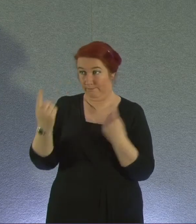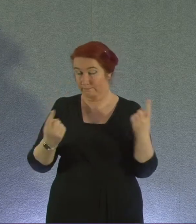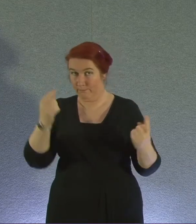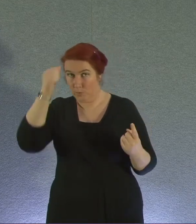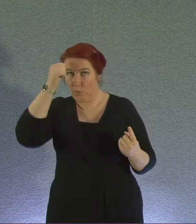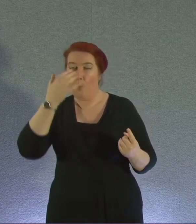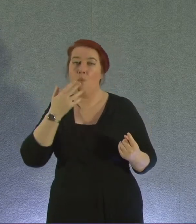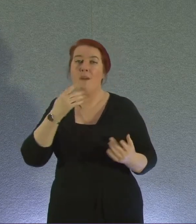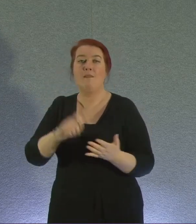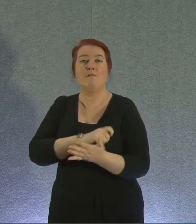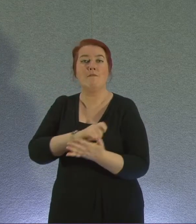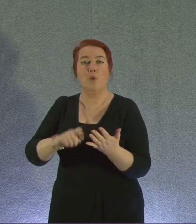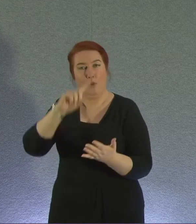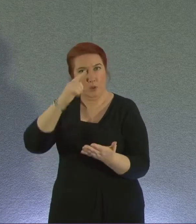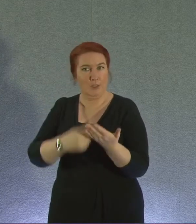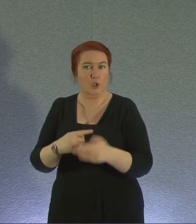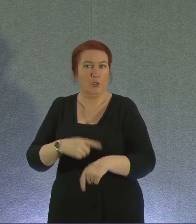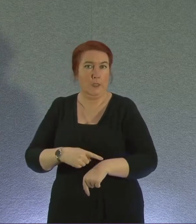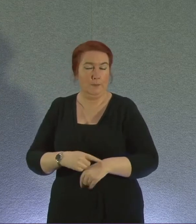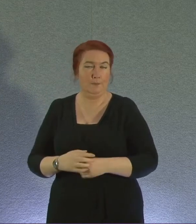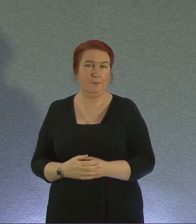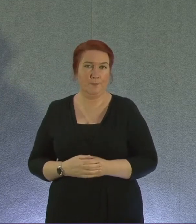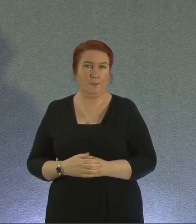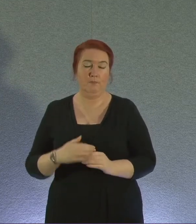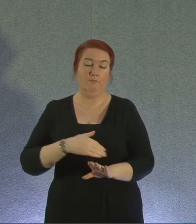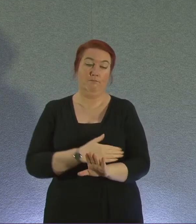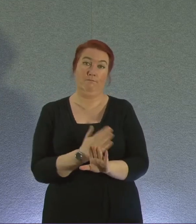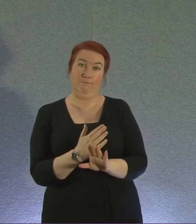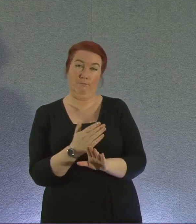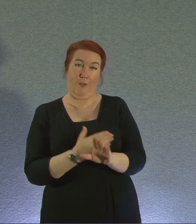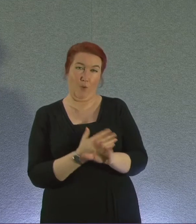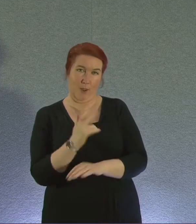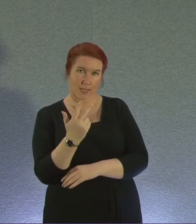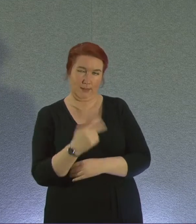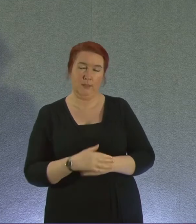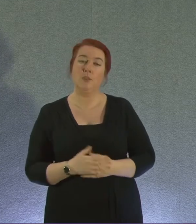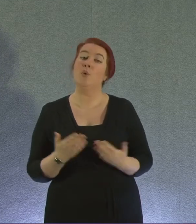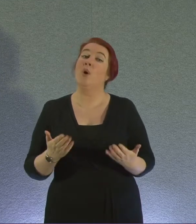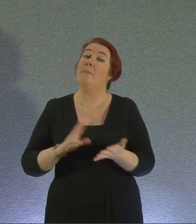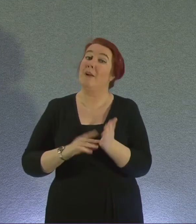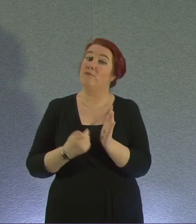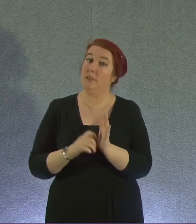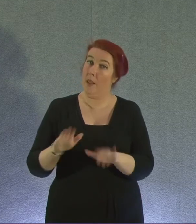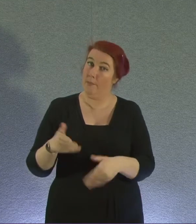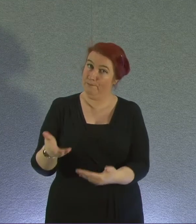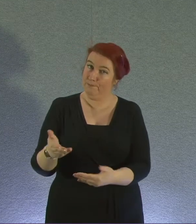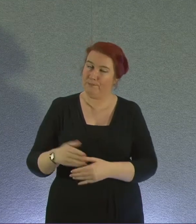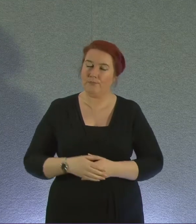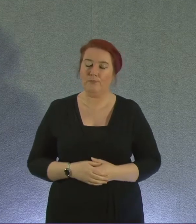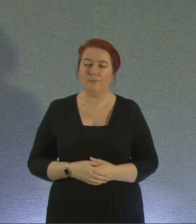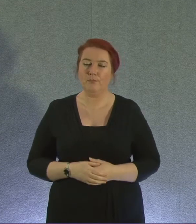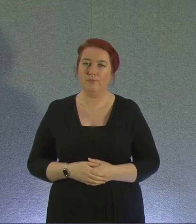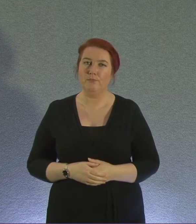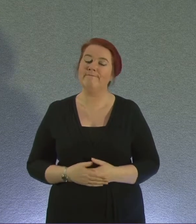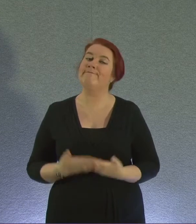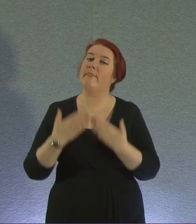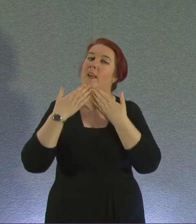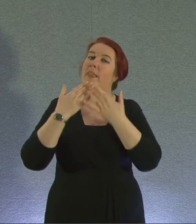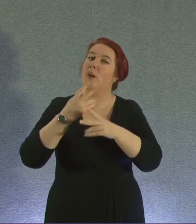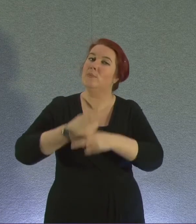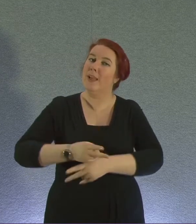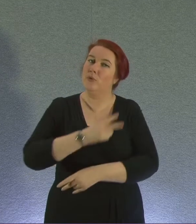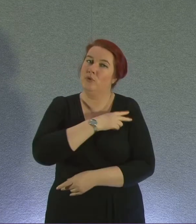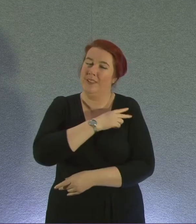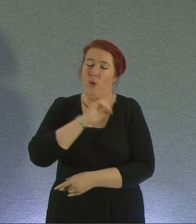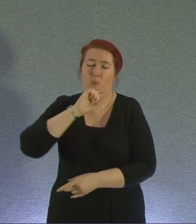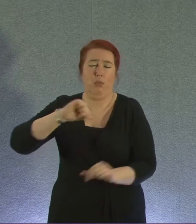be. I can now call on Michael Russell to speak to and move the motion in his name. Thank you, Presiding Officer. I will be very